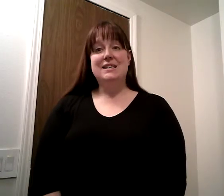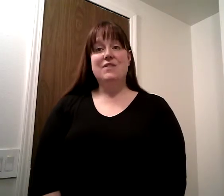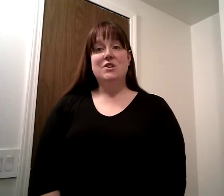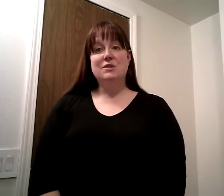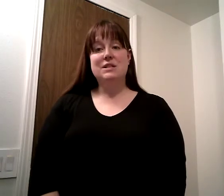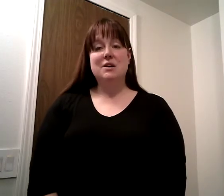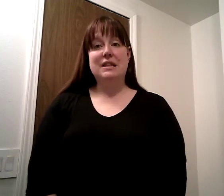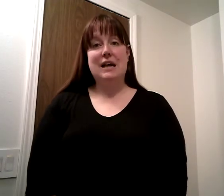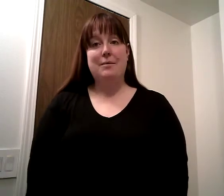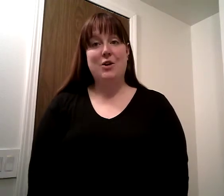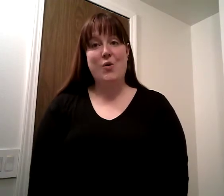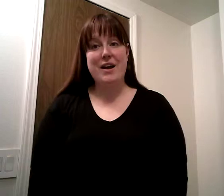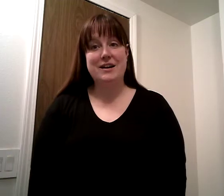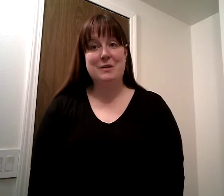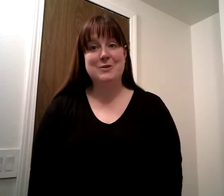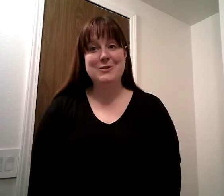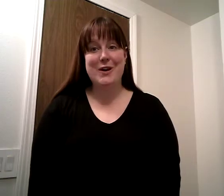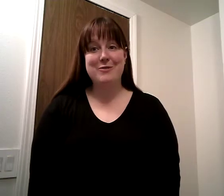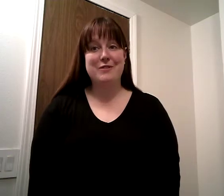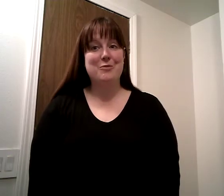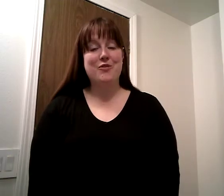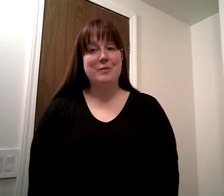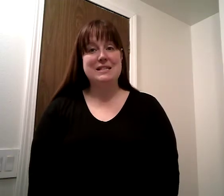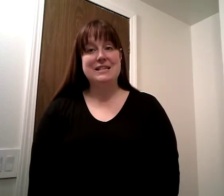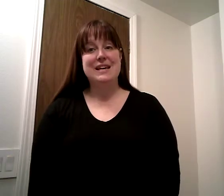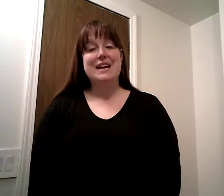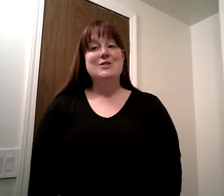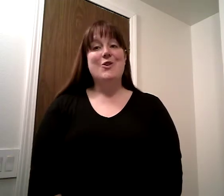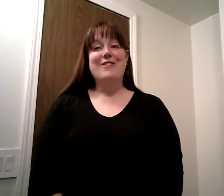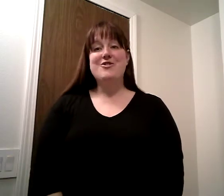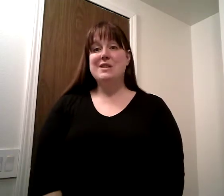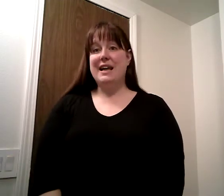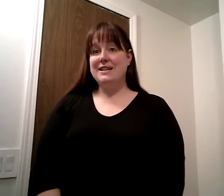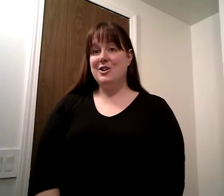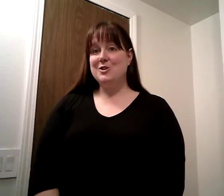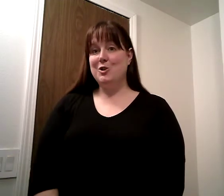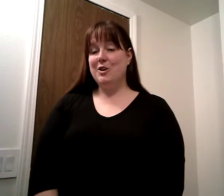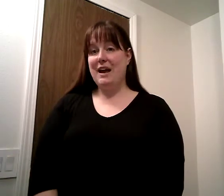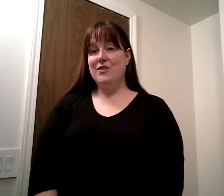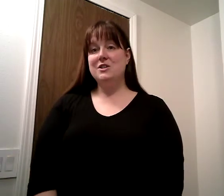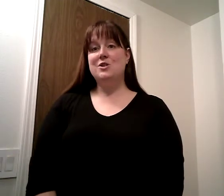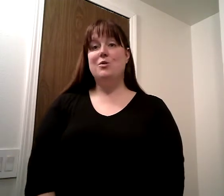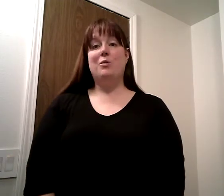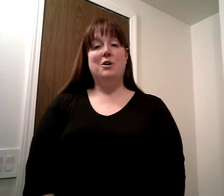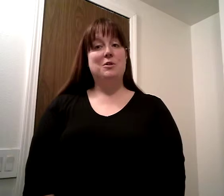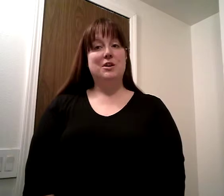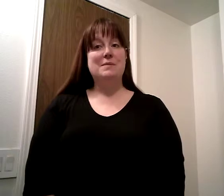a verse that was sung by the Tabernacle Choir at Temple Square in one of their performances. So if you would like to also learn that verse, you are welcome to look up that